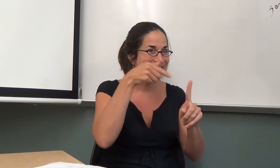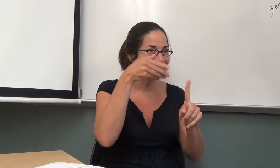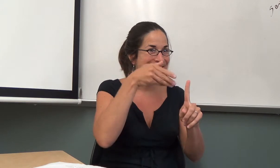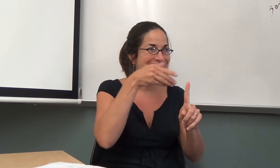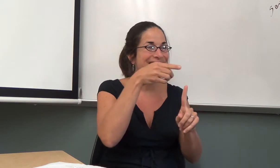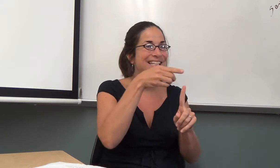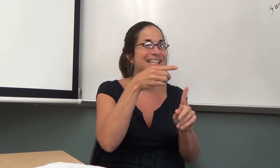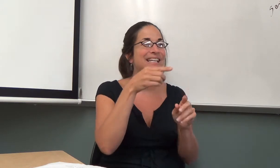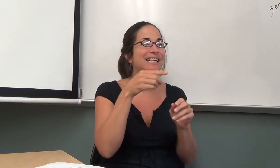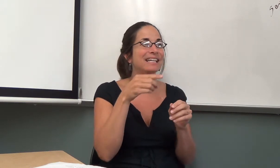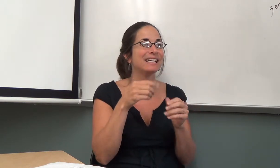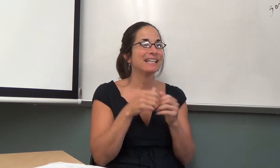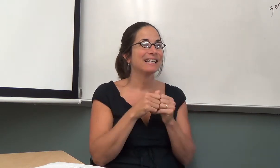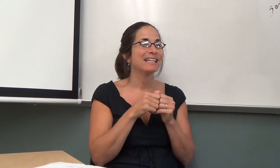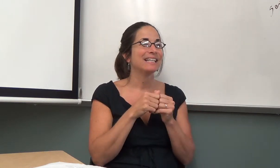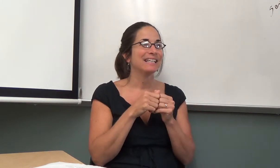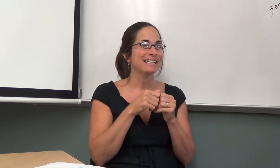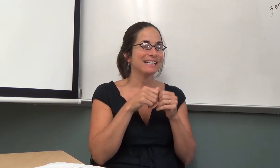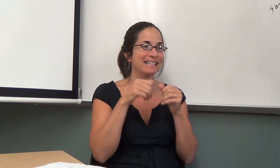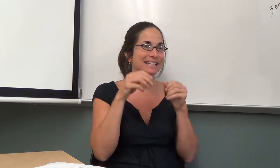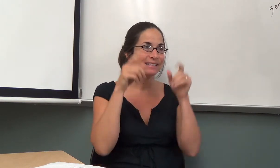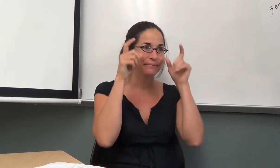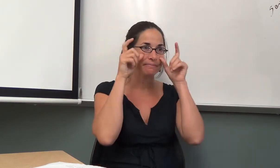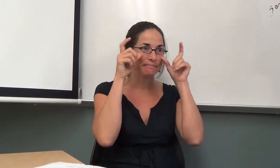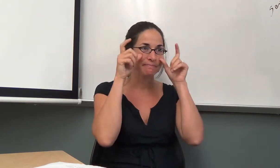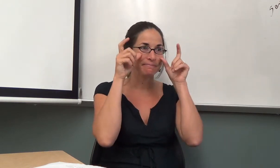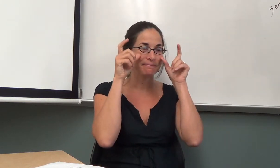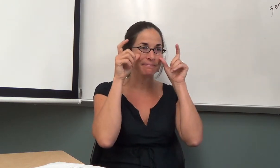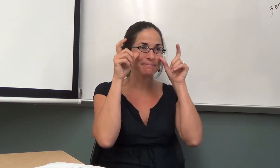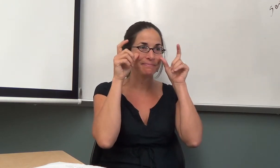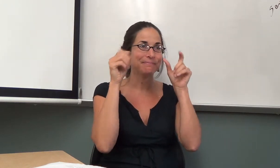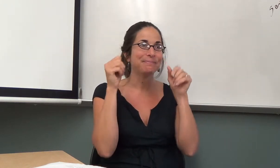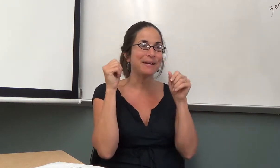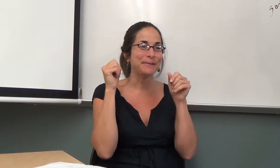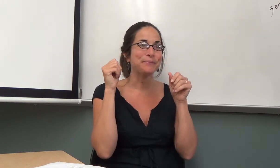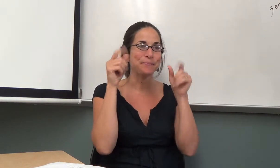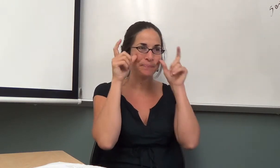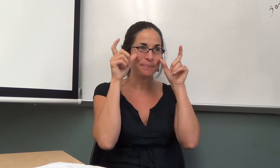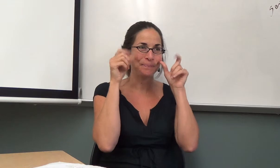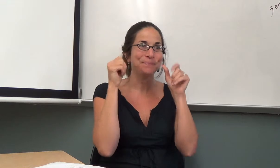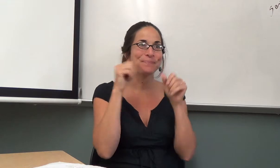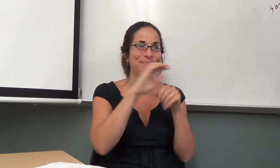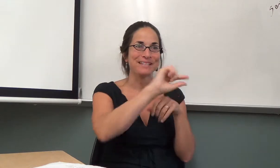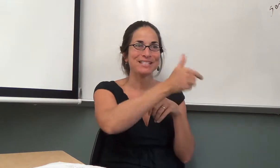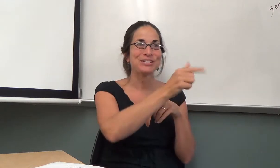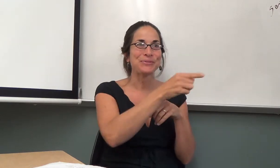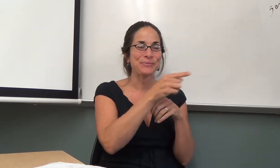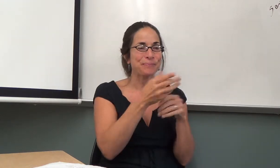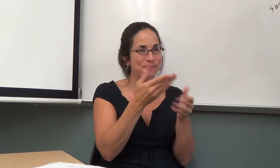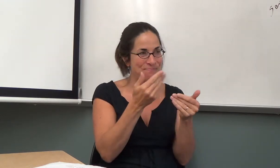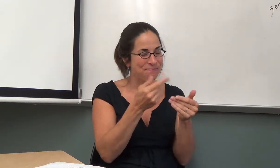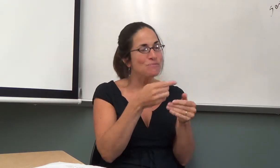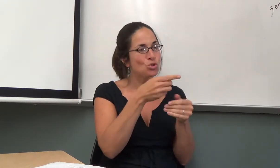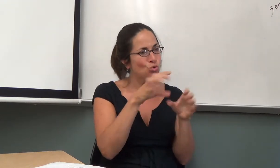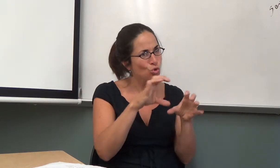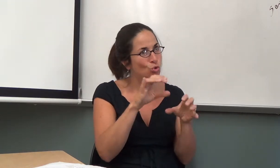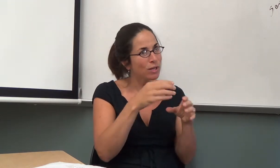descriptive. Is descriptive, or is it an action? You're okay. We're doing it. Does somebody give